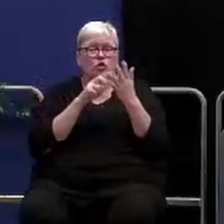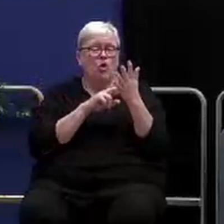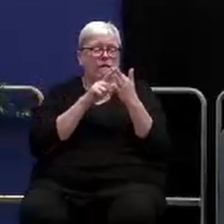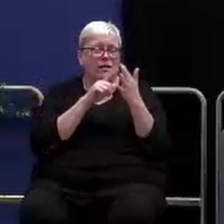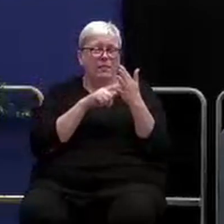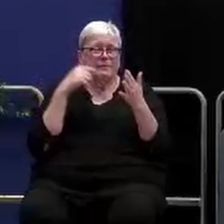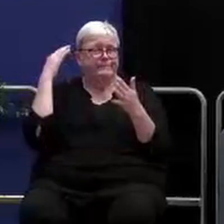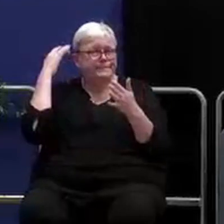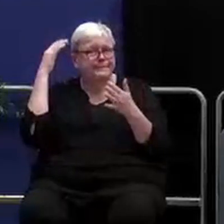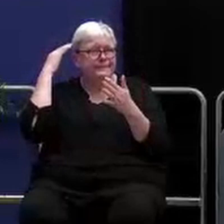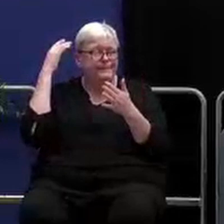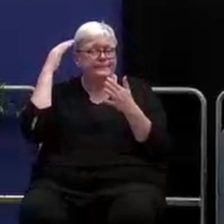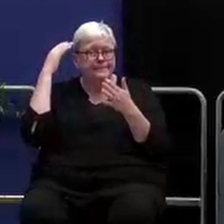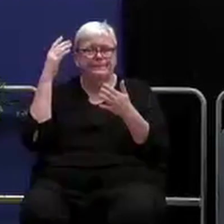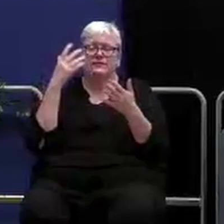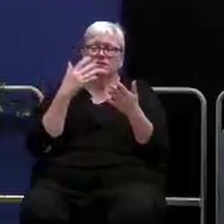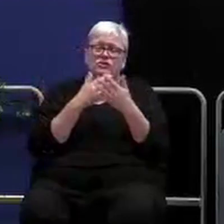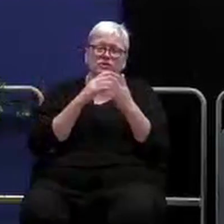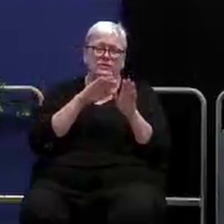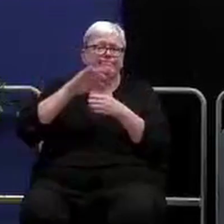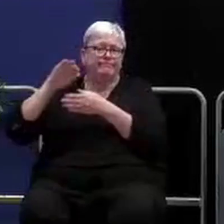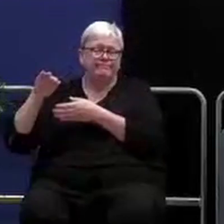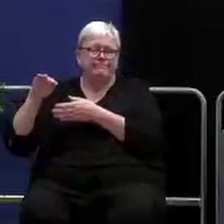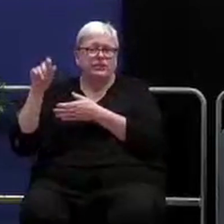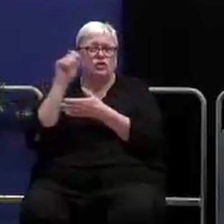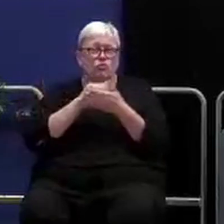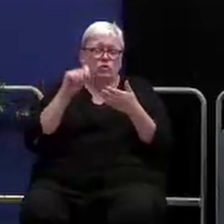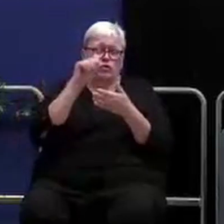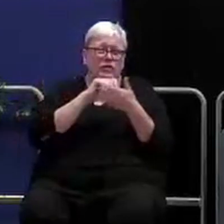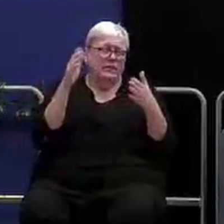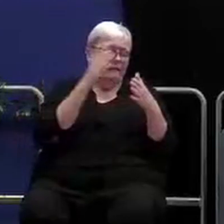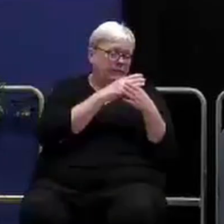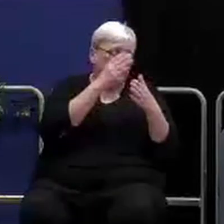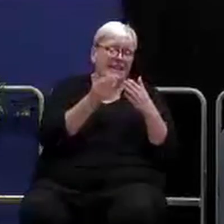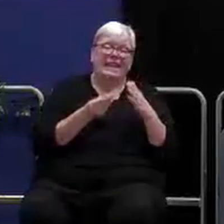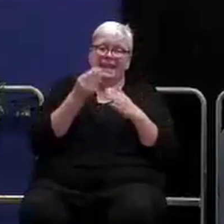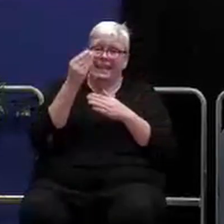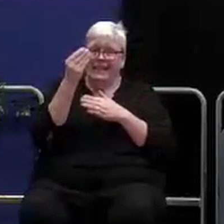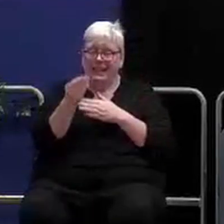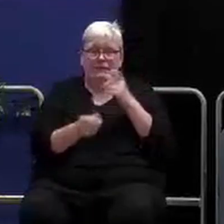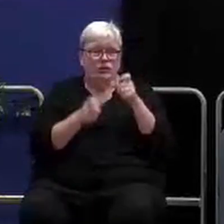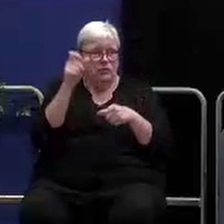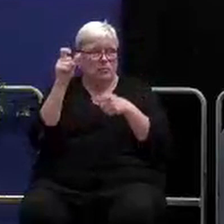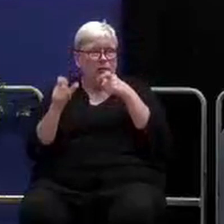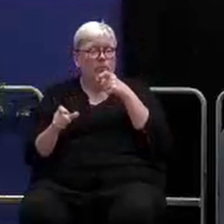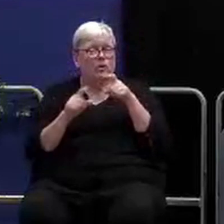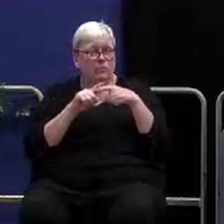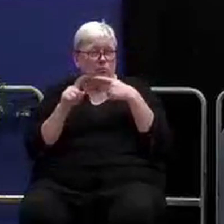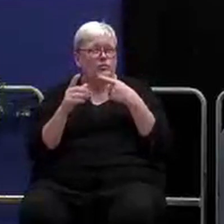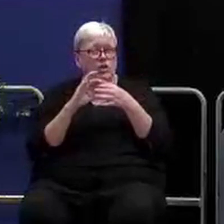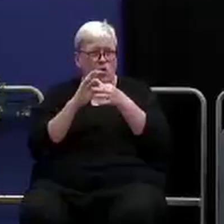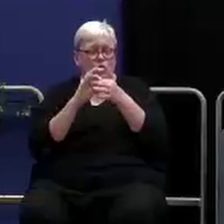So it was written first. Then I gave it to the people closest to me